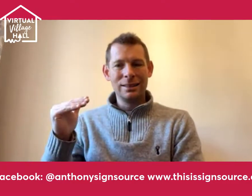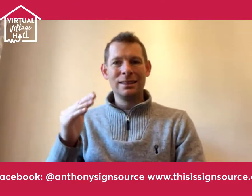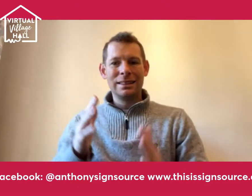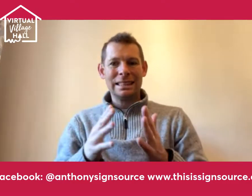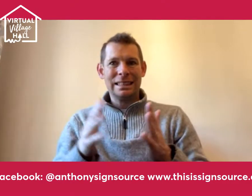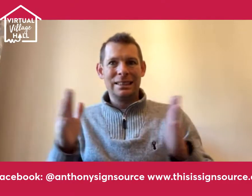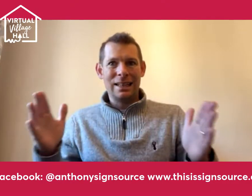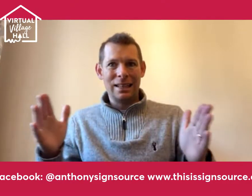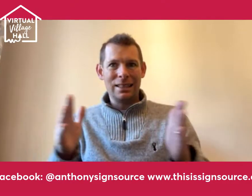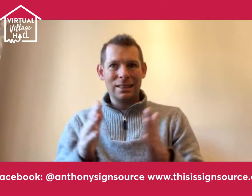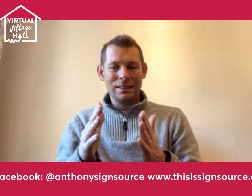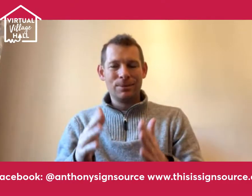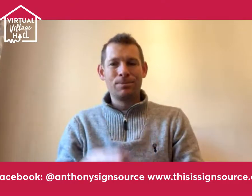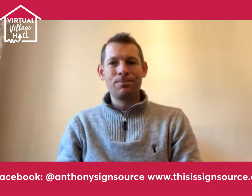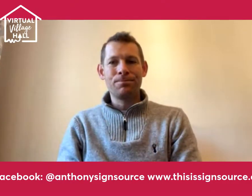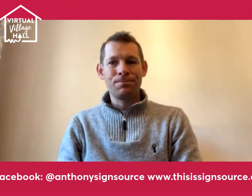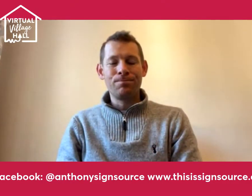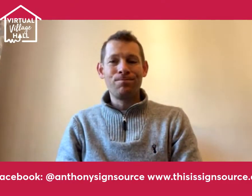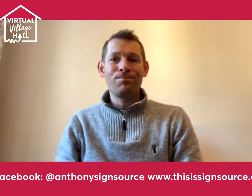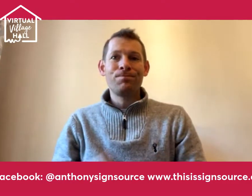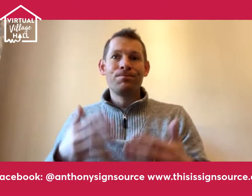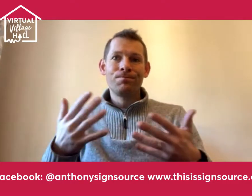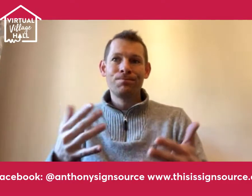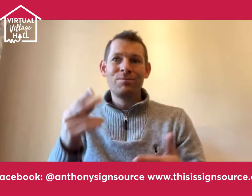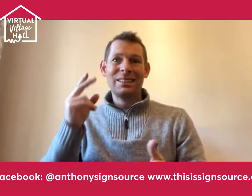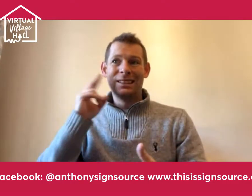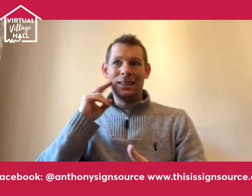So now let's talk about height and size.